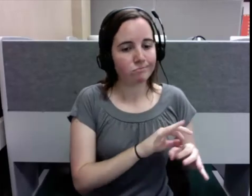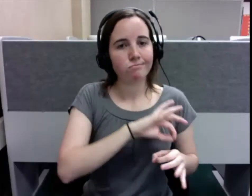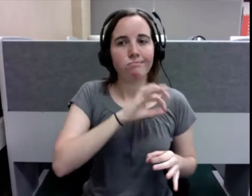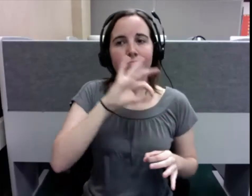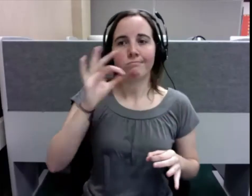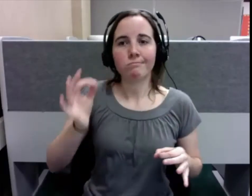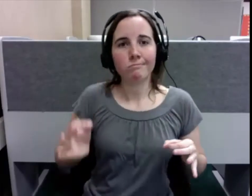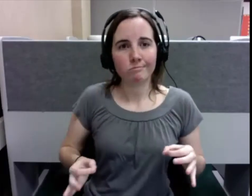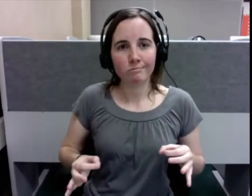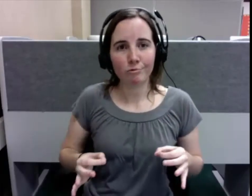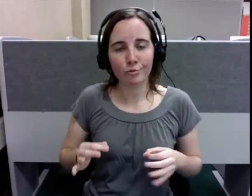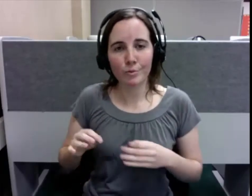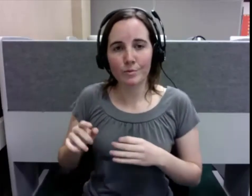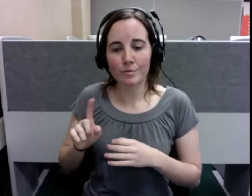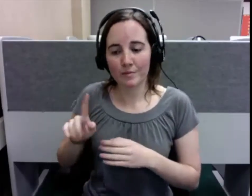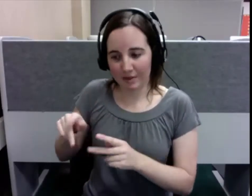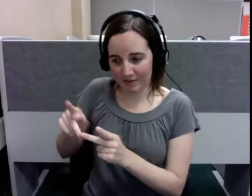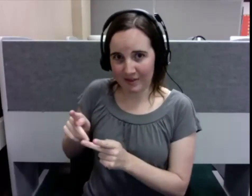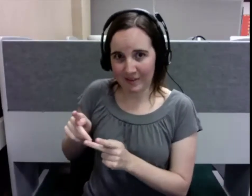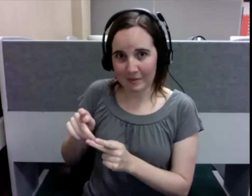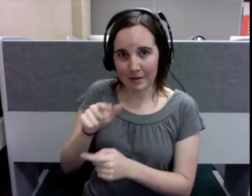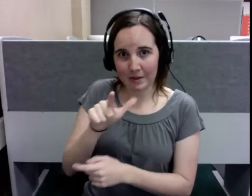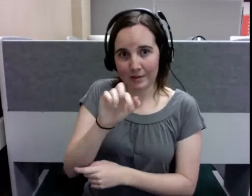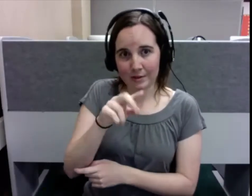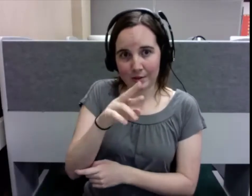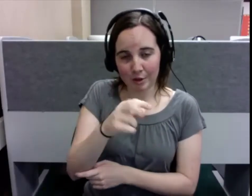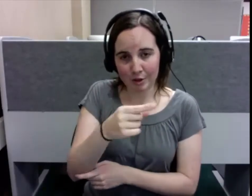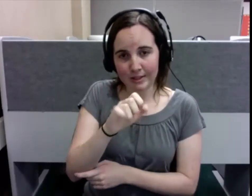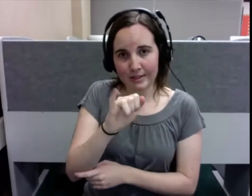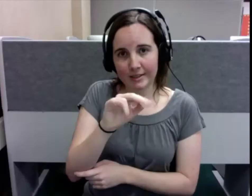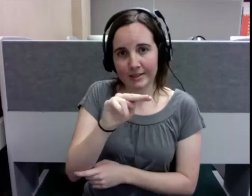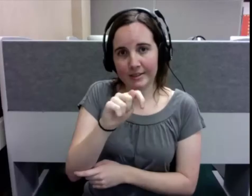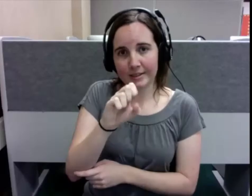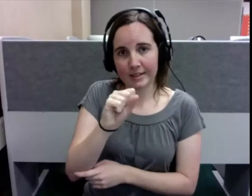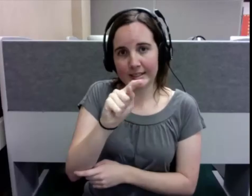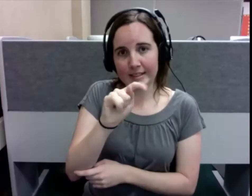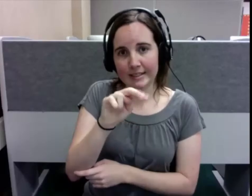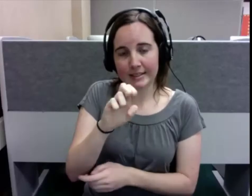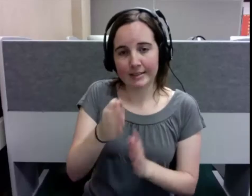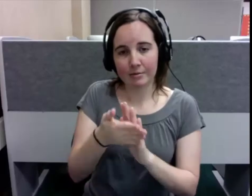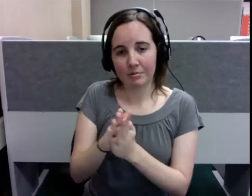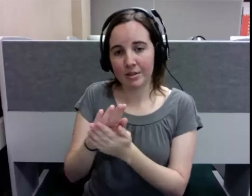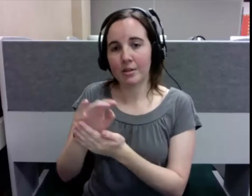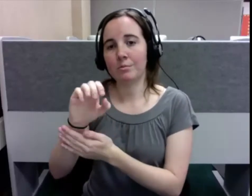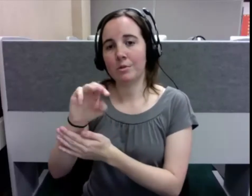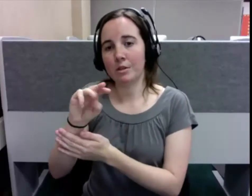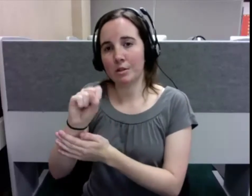doing this, and he's turning some of the corners in the colon, there's a sensation of fullness and sometimes some